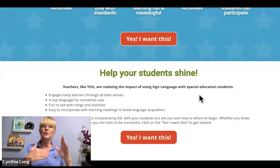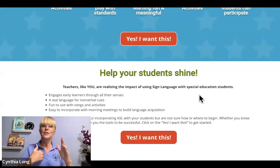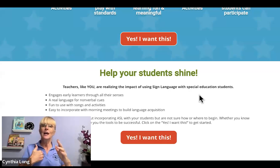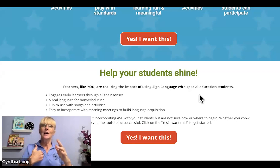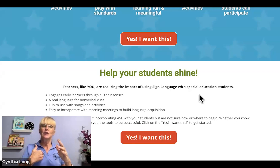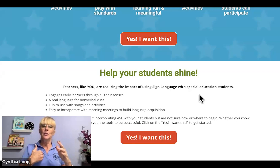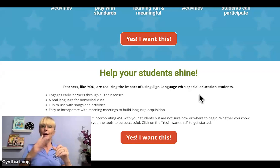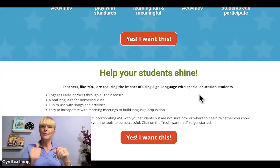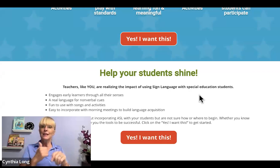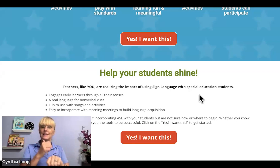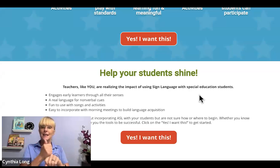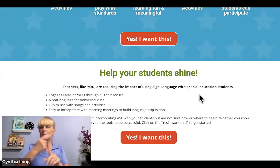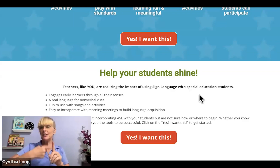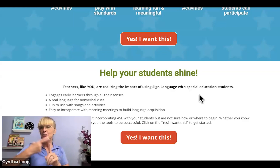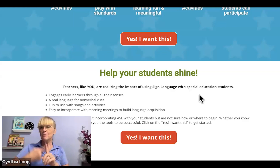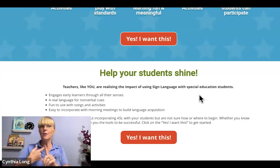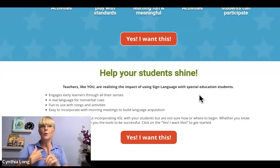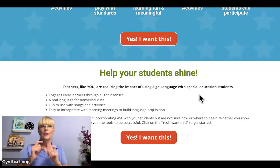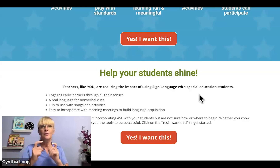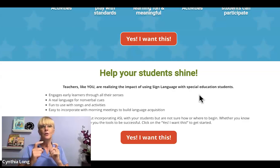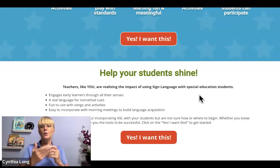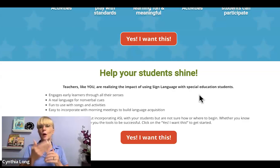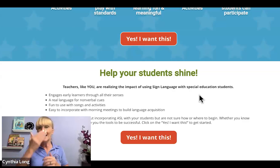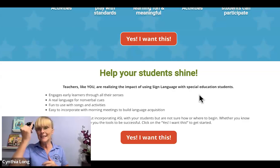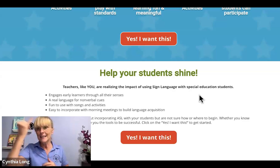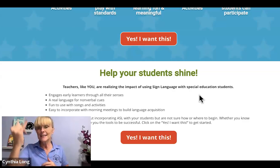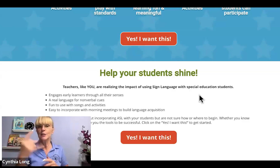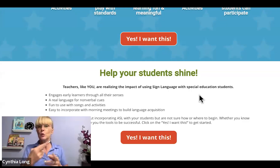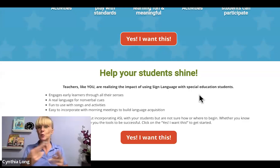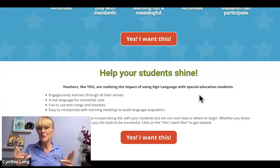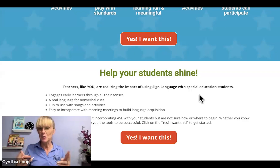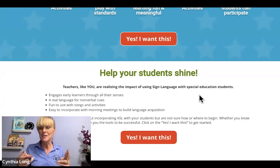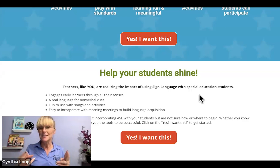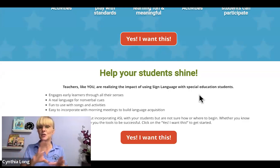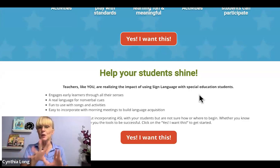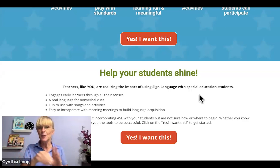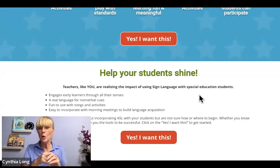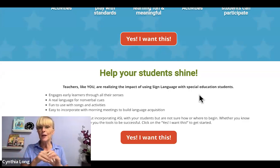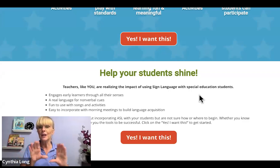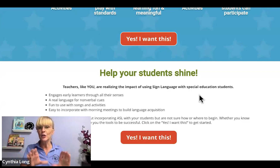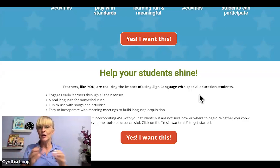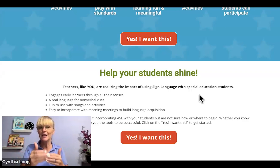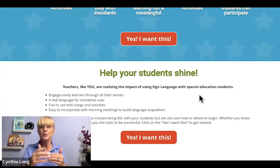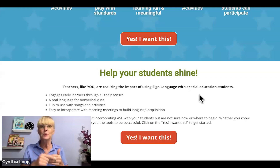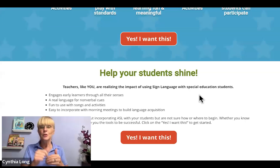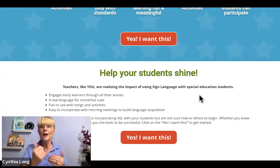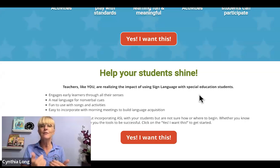teachers to have things set up each month. We give you new ideas and new resources to incorporate in your classroom. So you're not